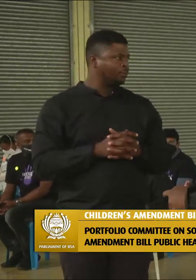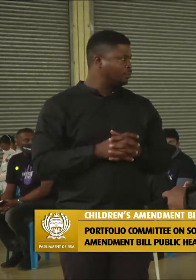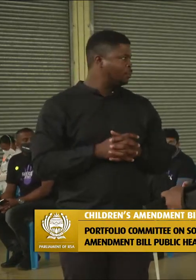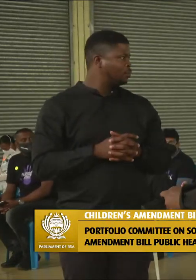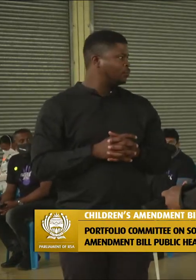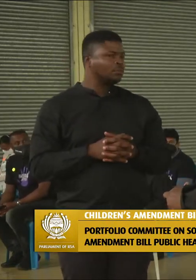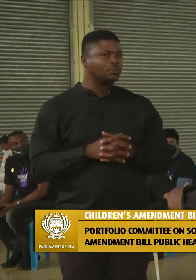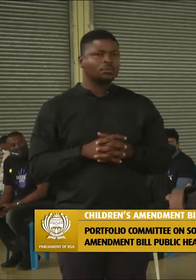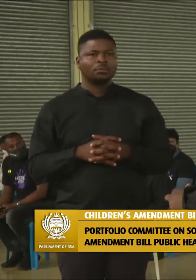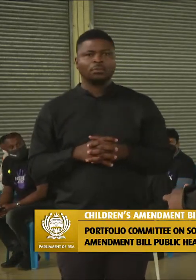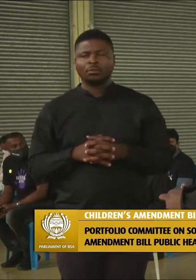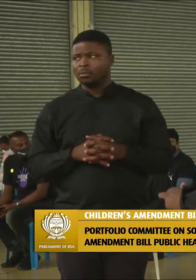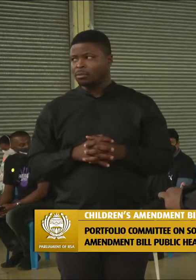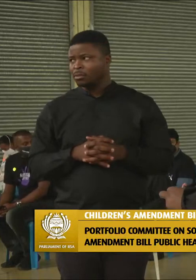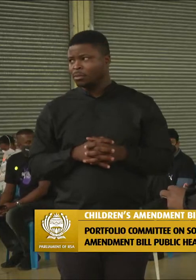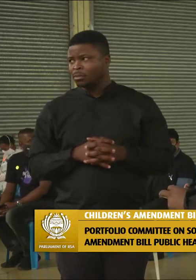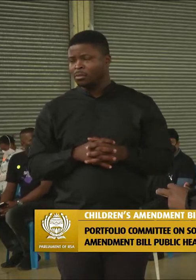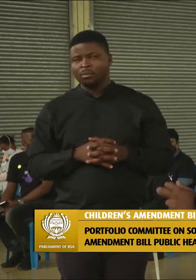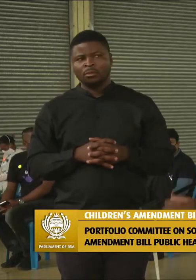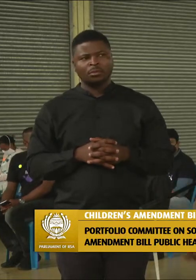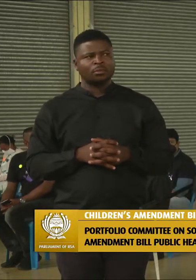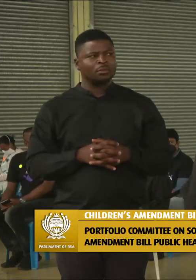Sesabi floods, sesabi imvula.